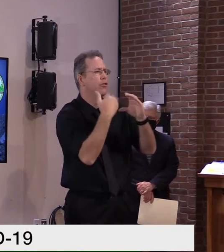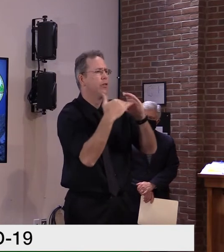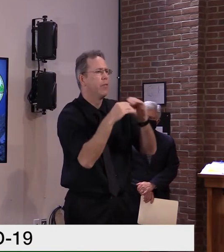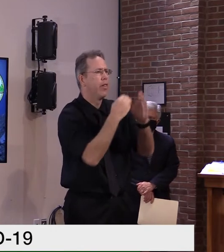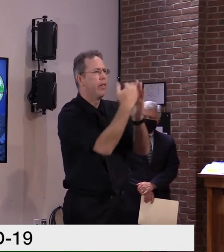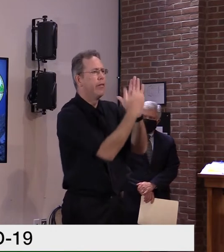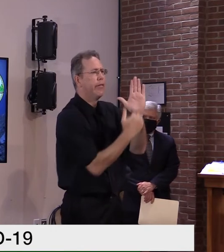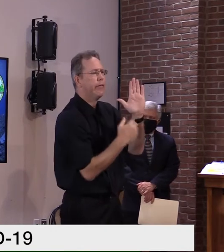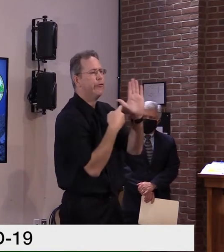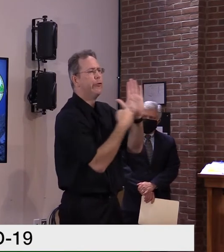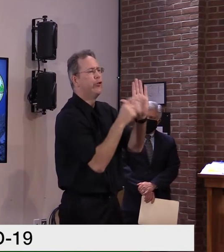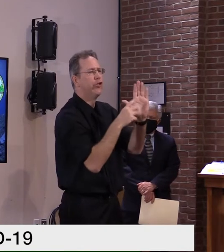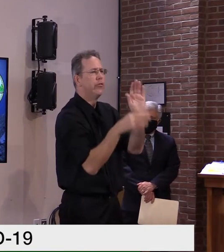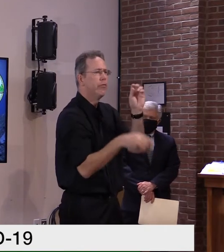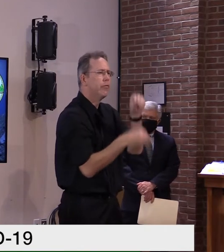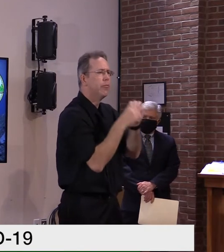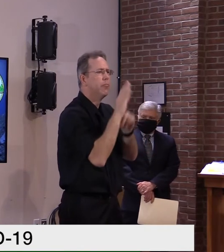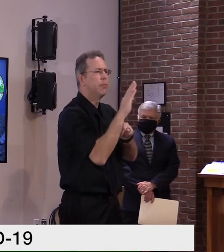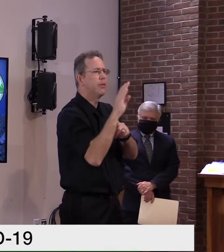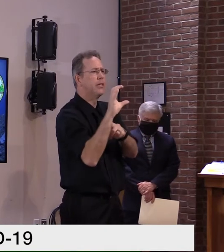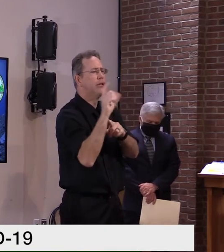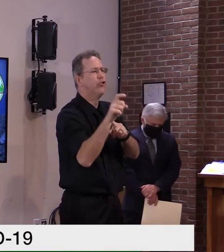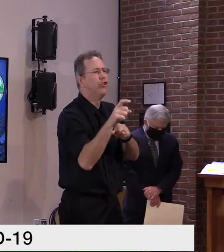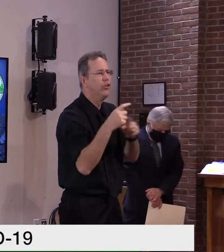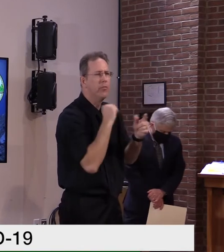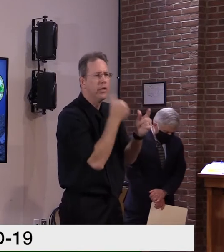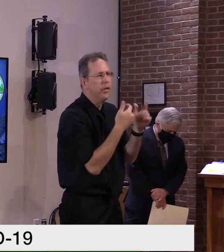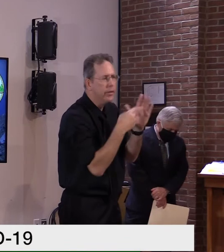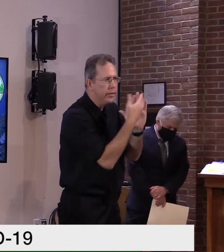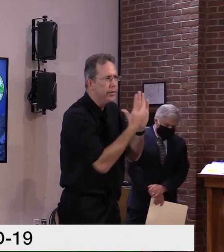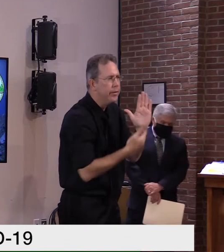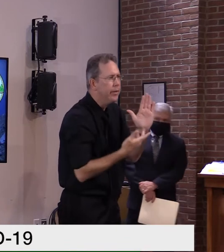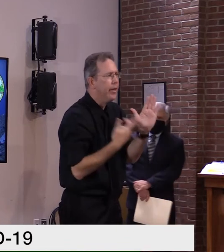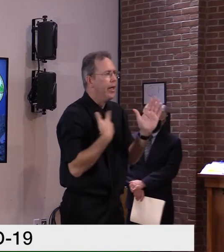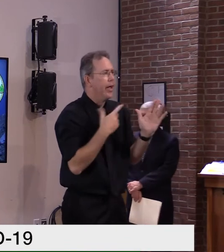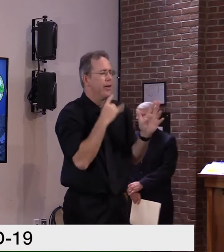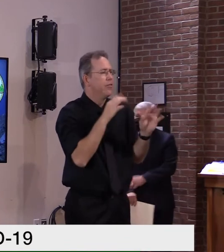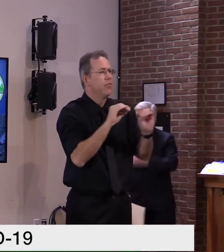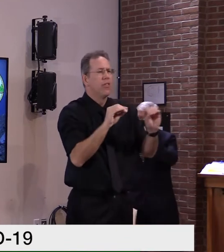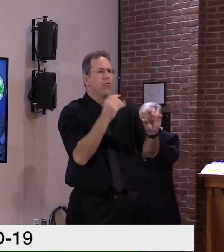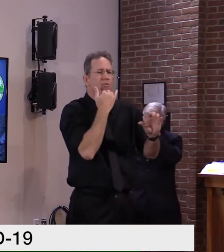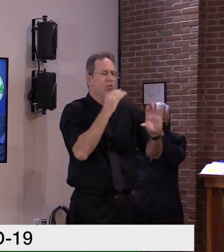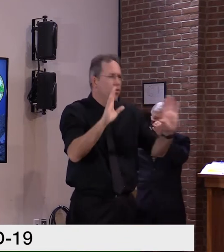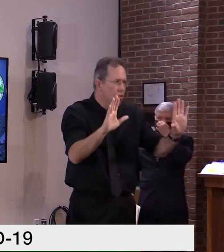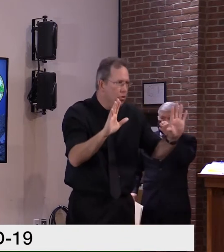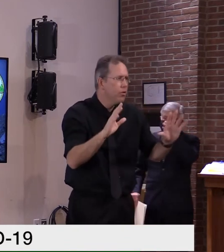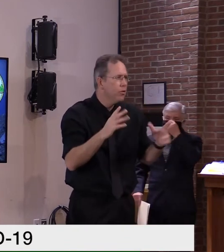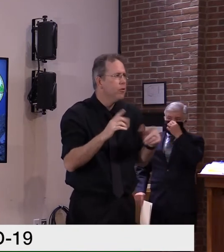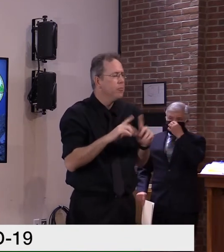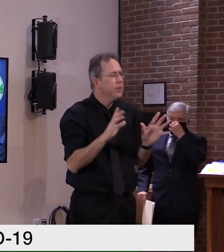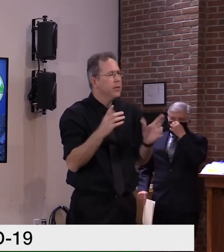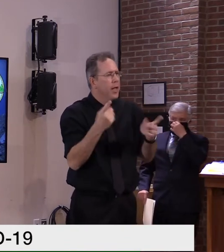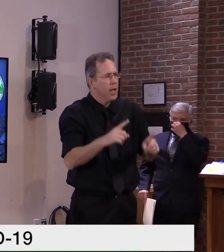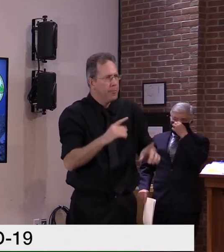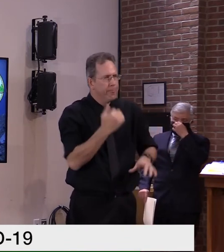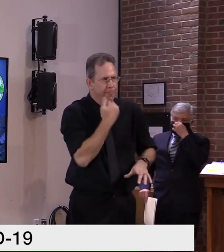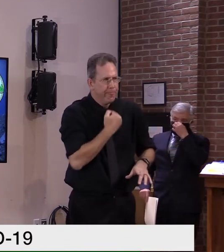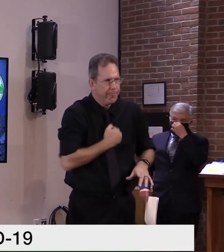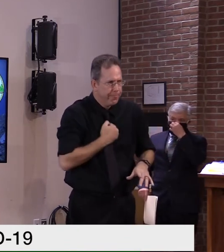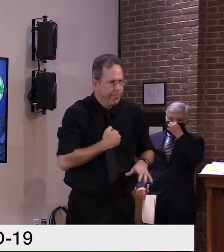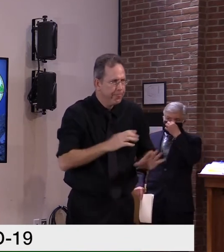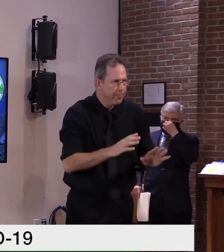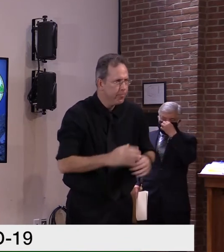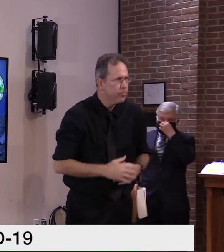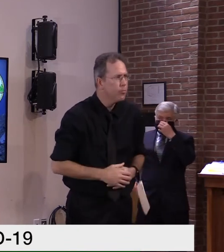anything wrong. They were just trying to get a test done. And I might also offer that we want to make sure that you do get tested.